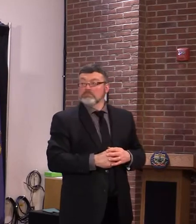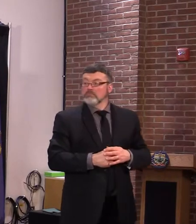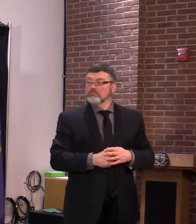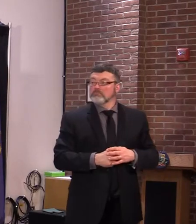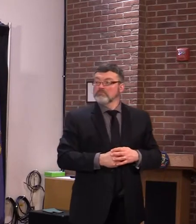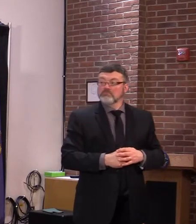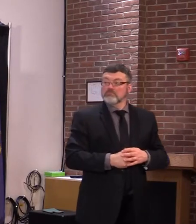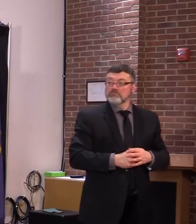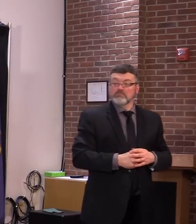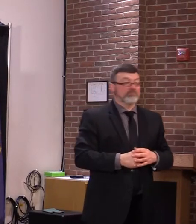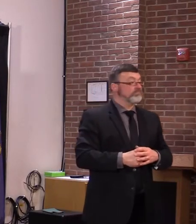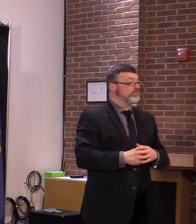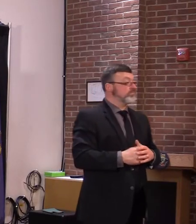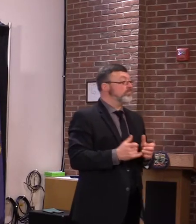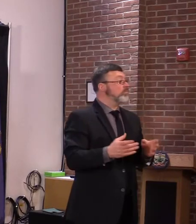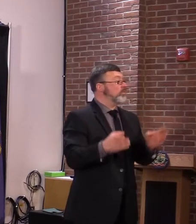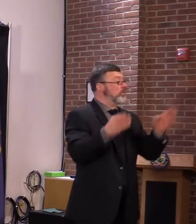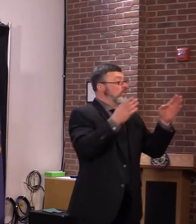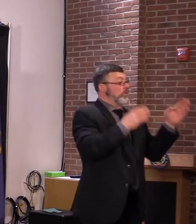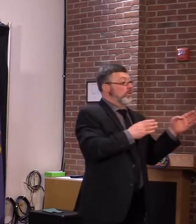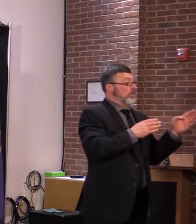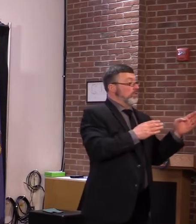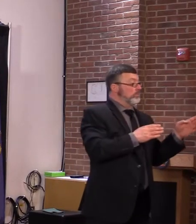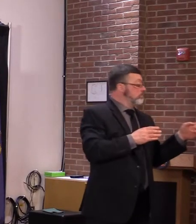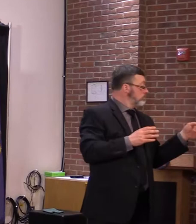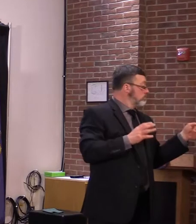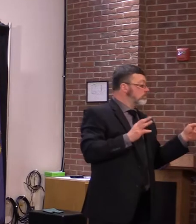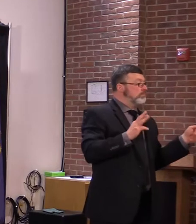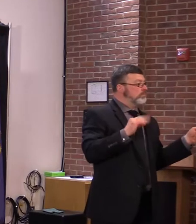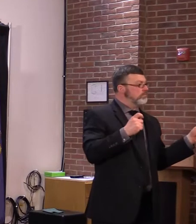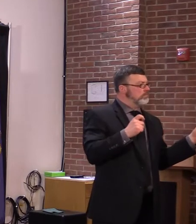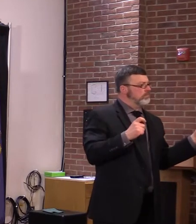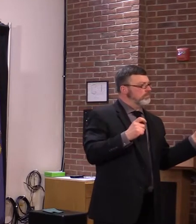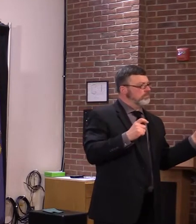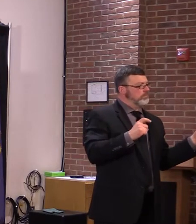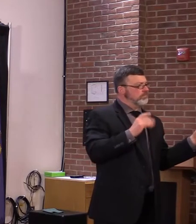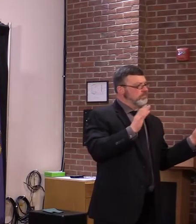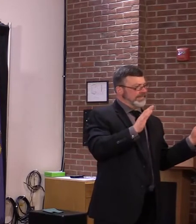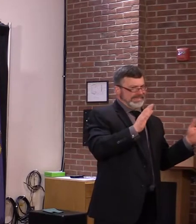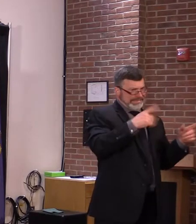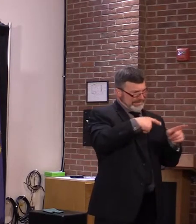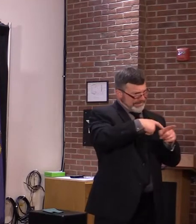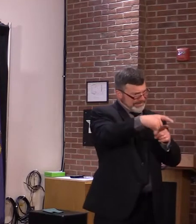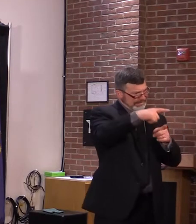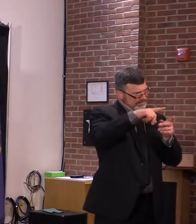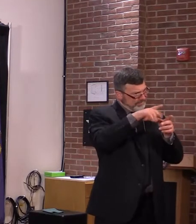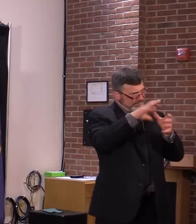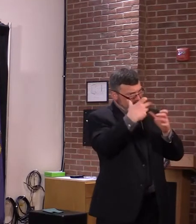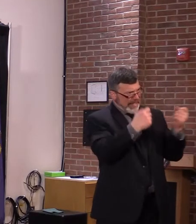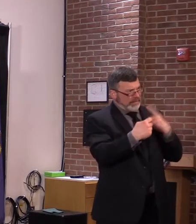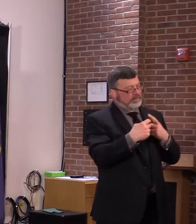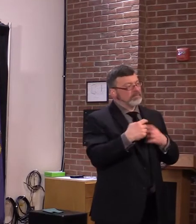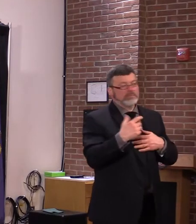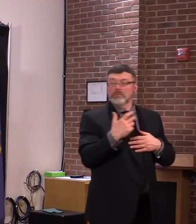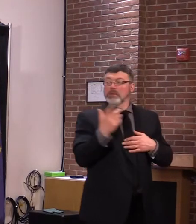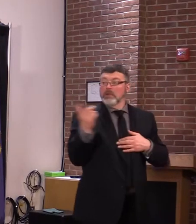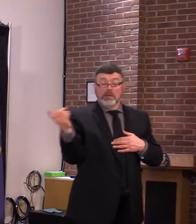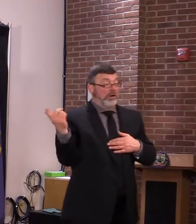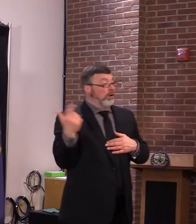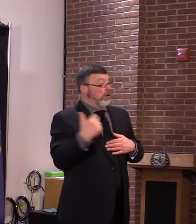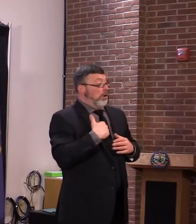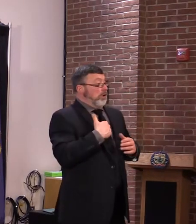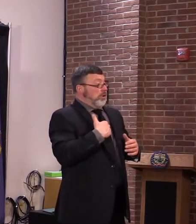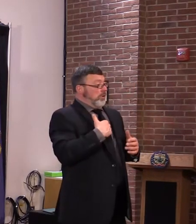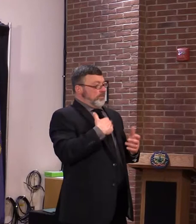Back to your question and about the comment about the variant. I just think we all have to be